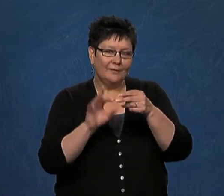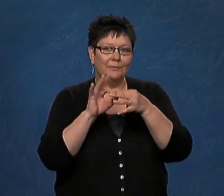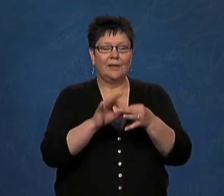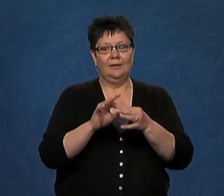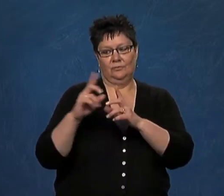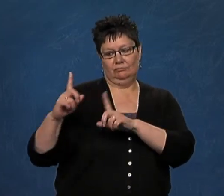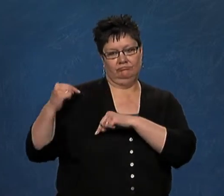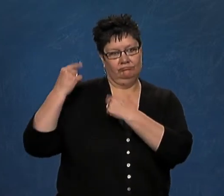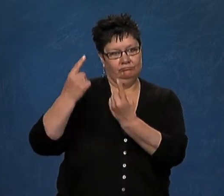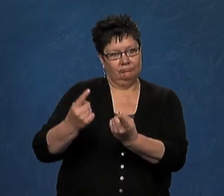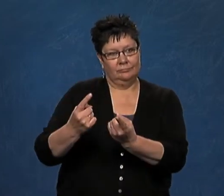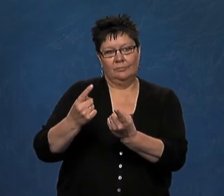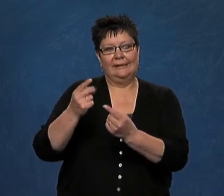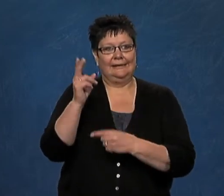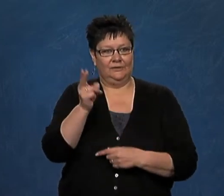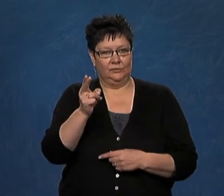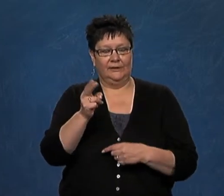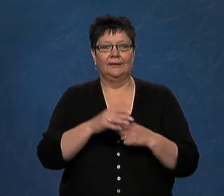So I'm going to talk briefly